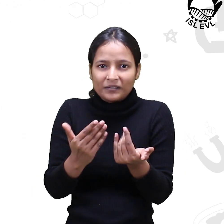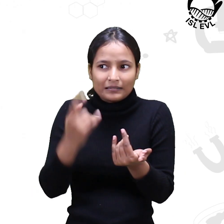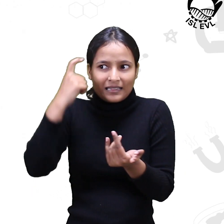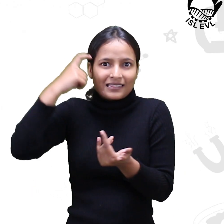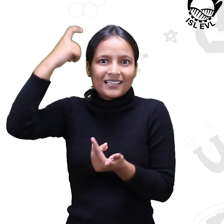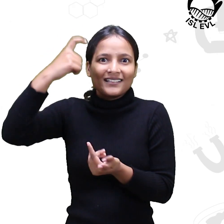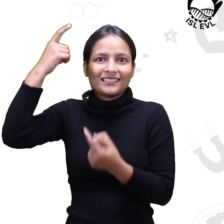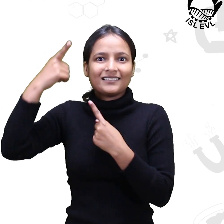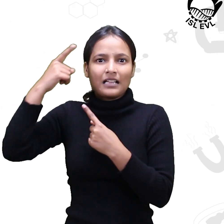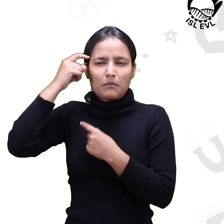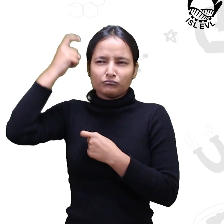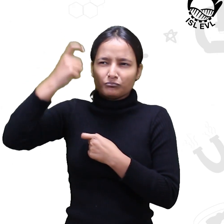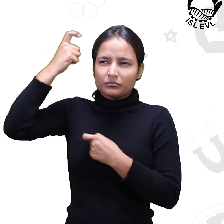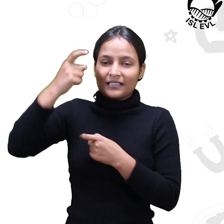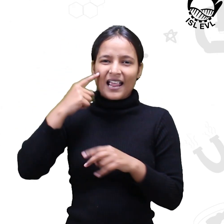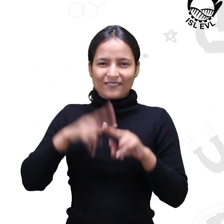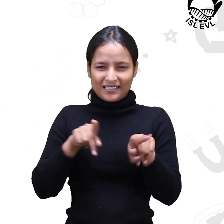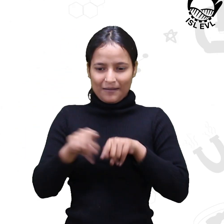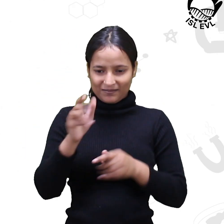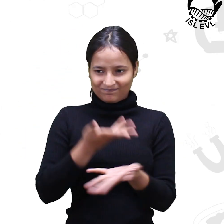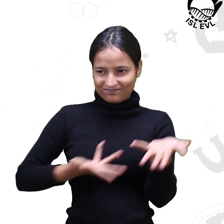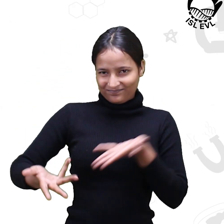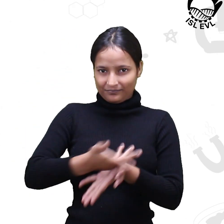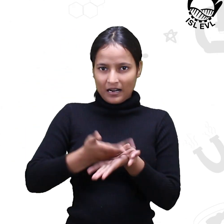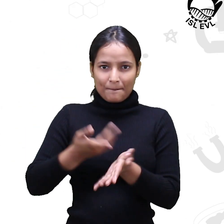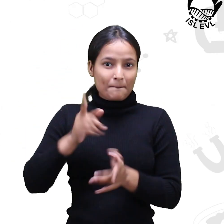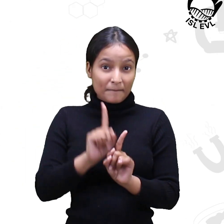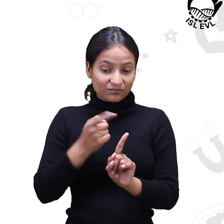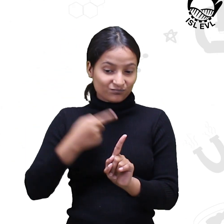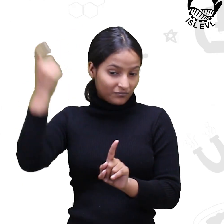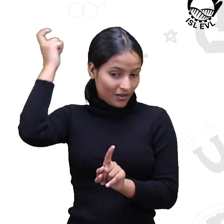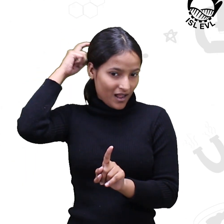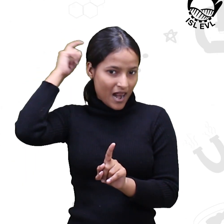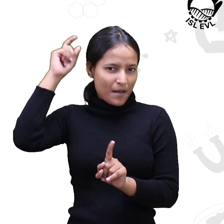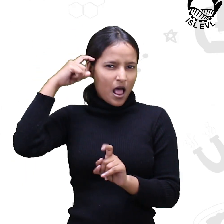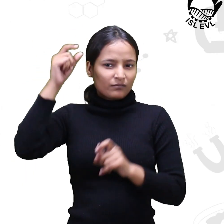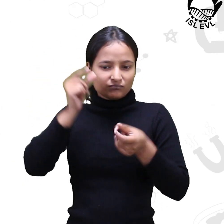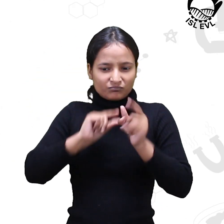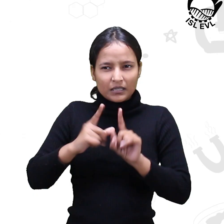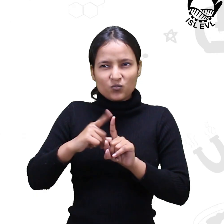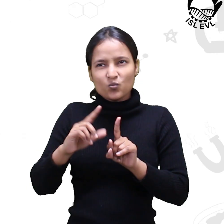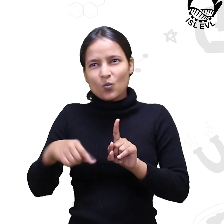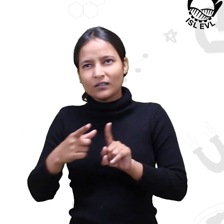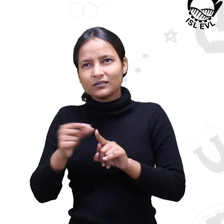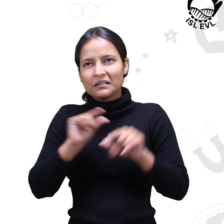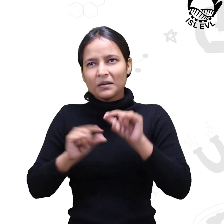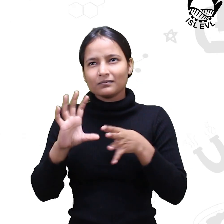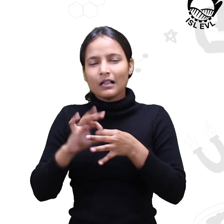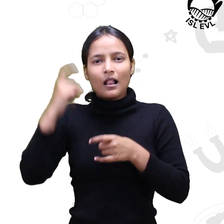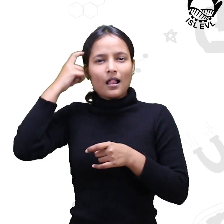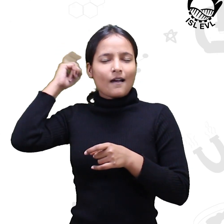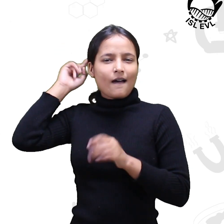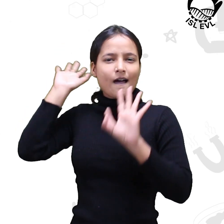want to excel in science, you cannot stop thinking about your research even for a minute. I'm talking to you